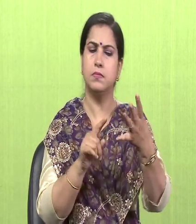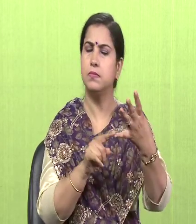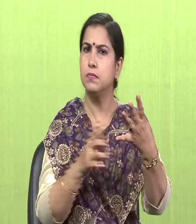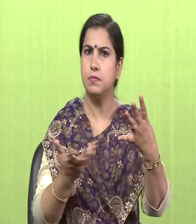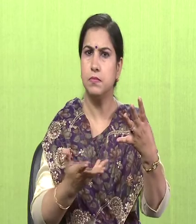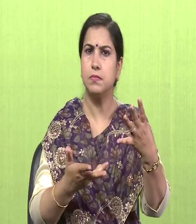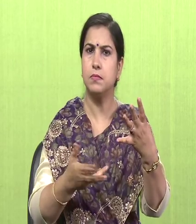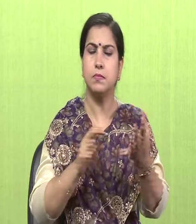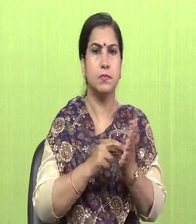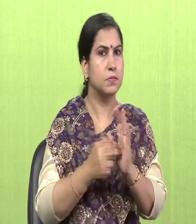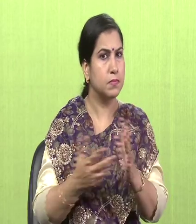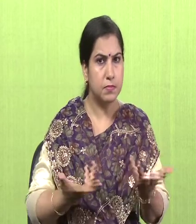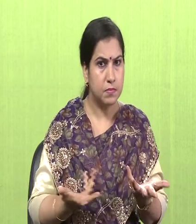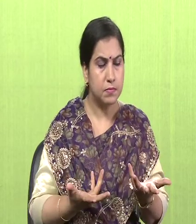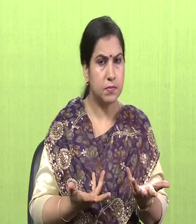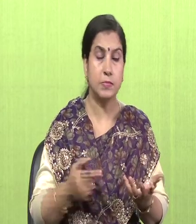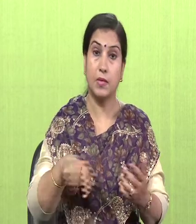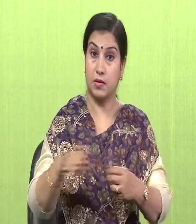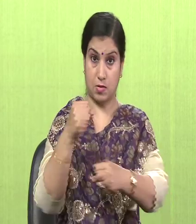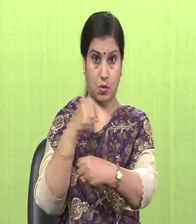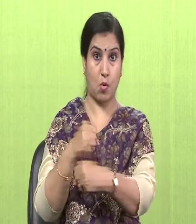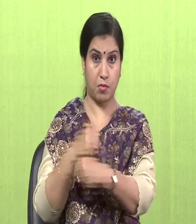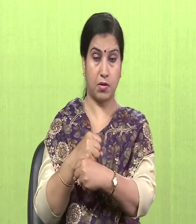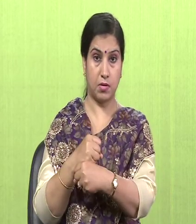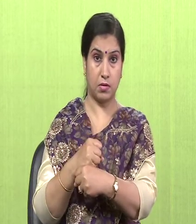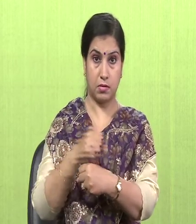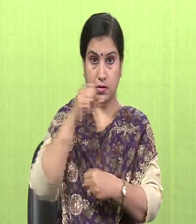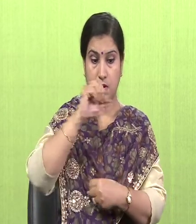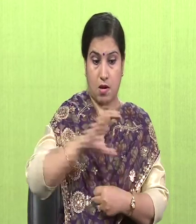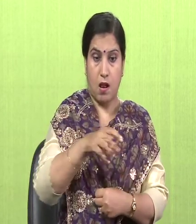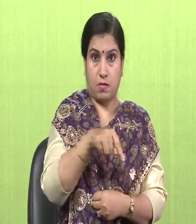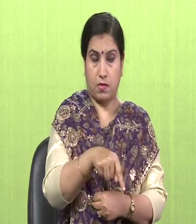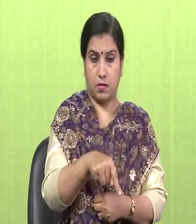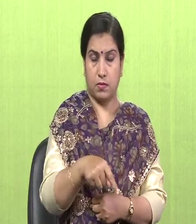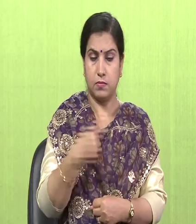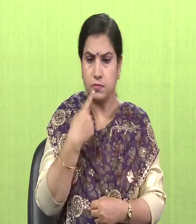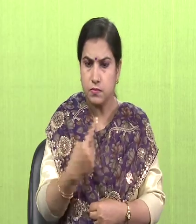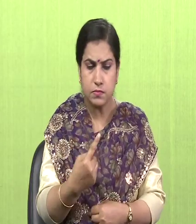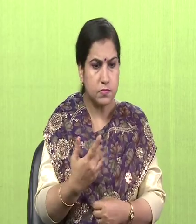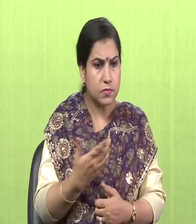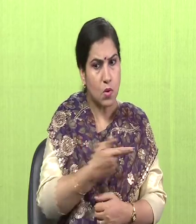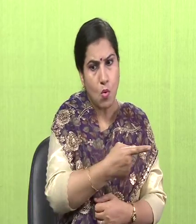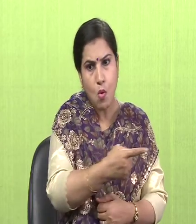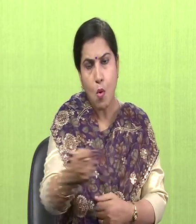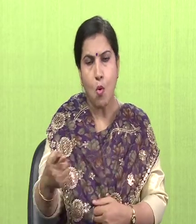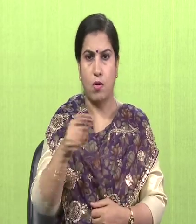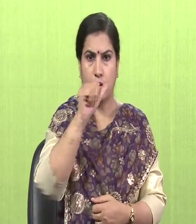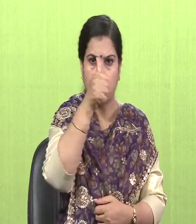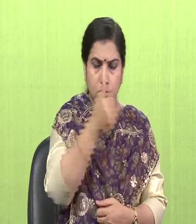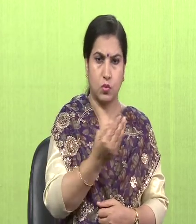This means that the government of the country treats all the religions as